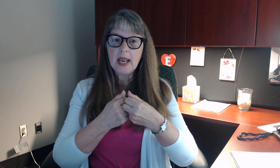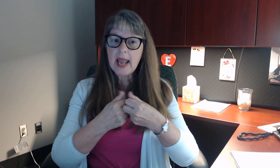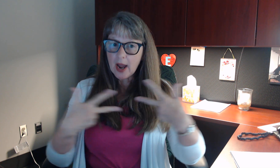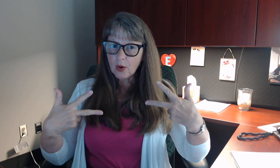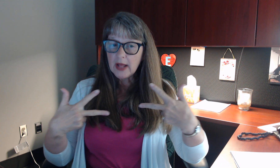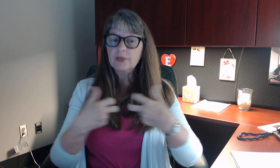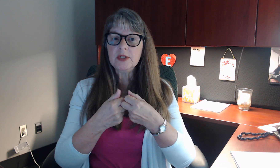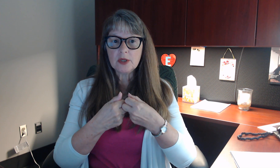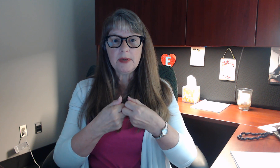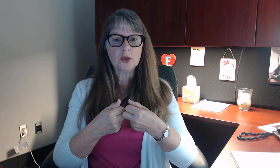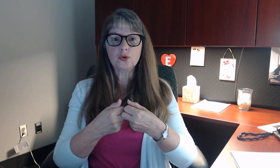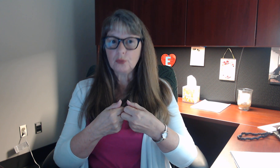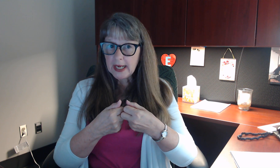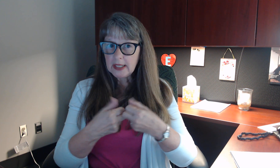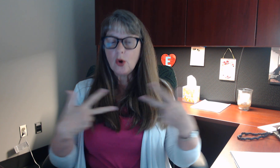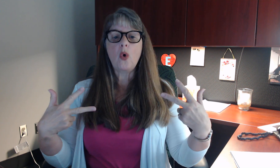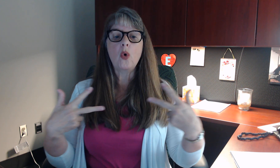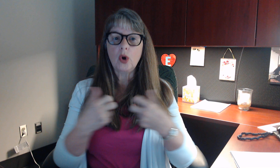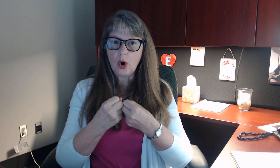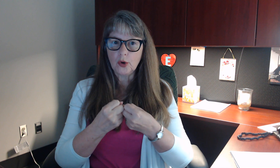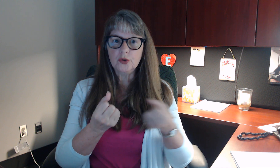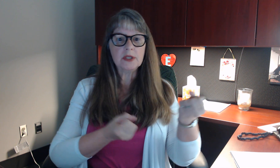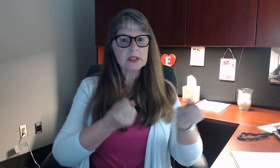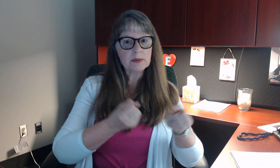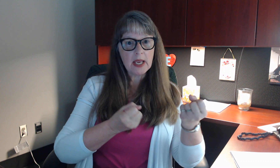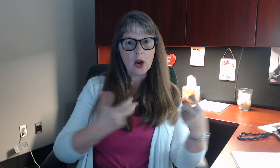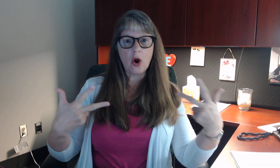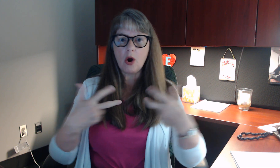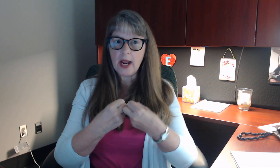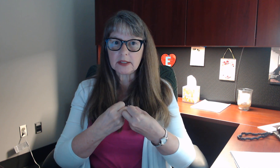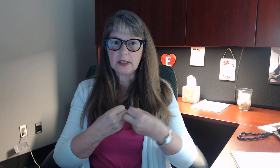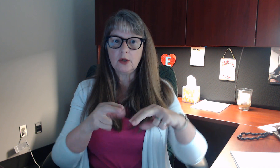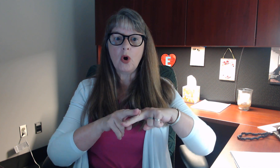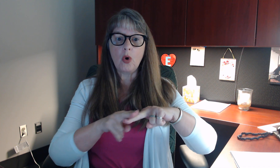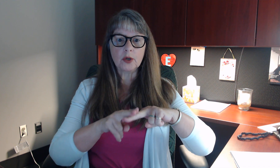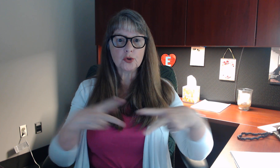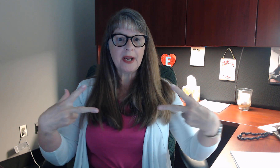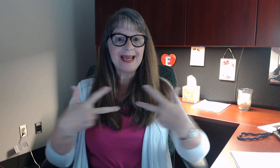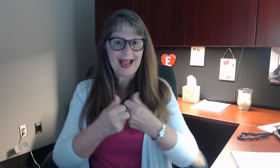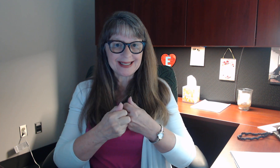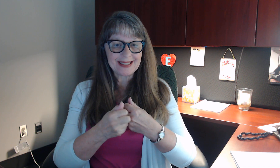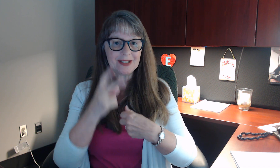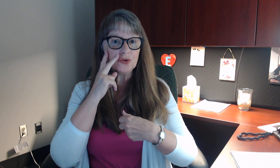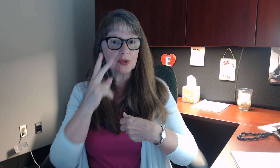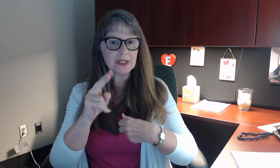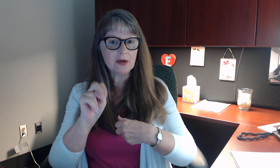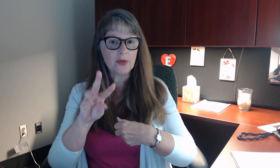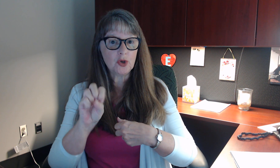Now this could be a train or cars. You could say a car accident or a train accident. Did you see on the